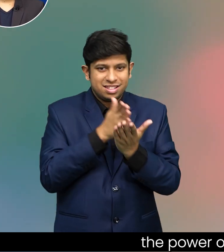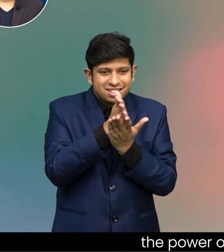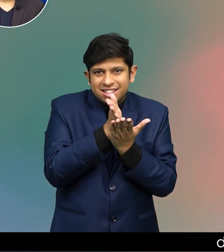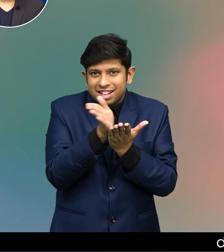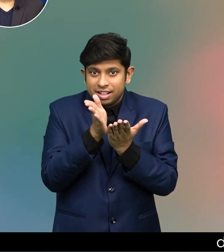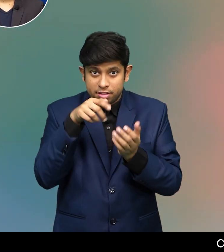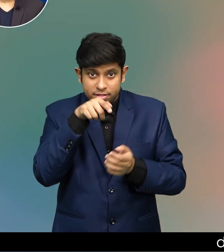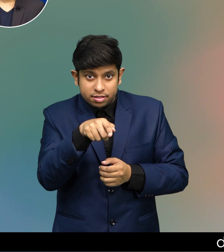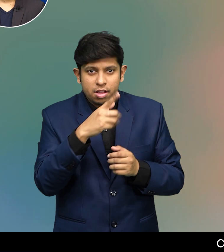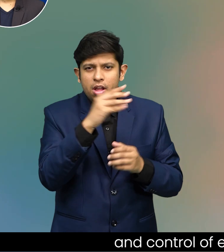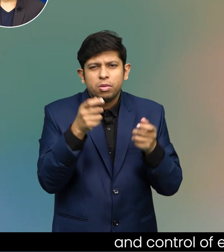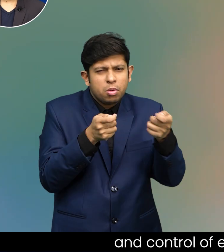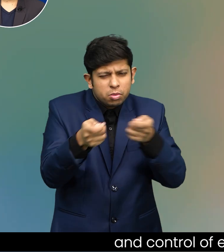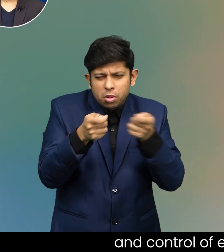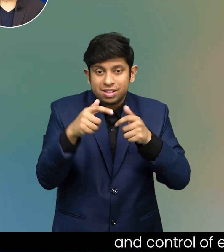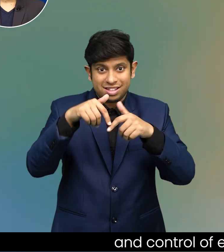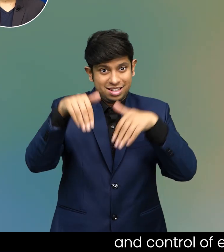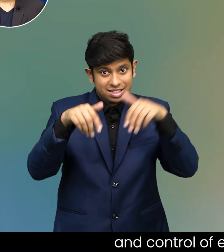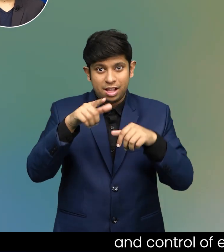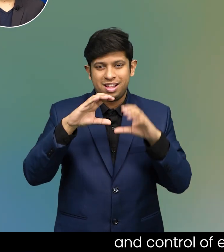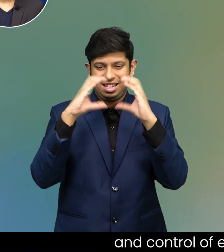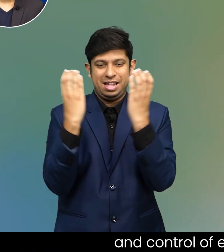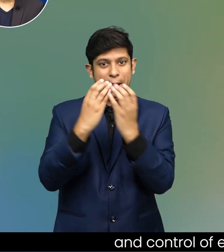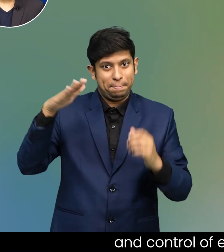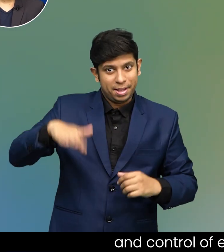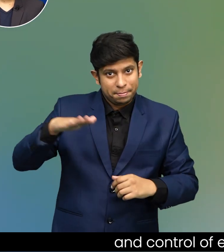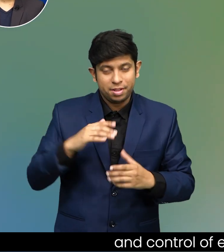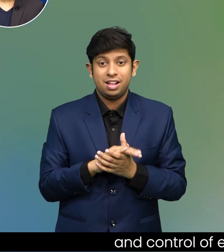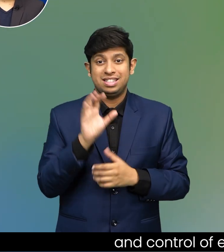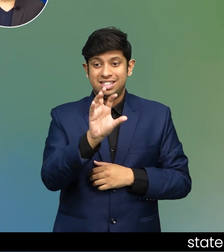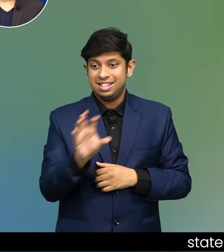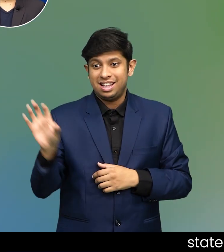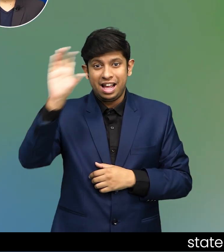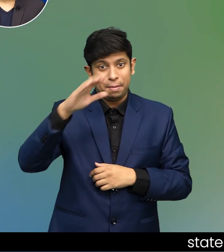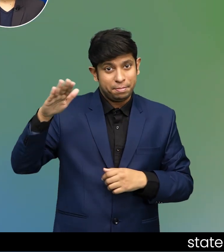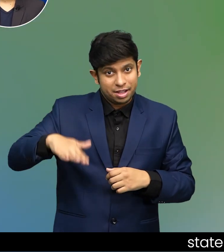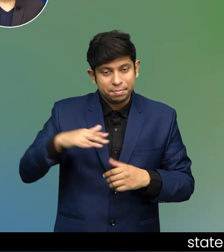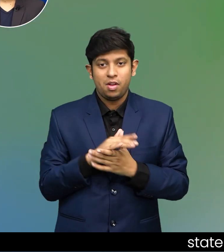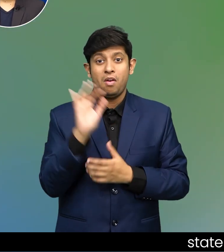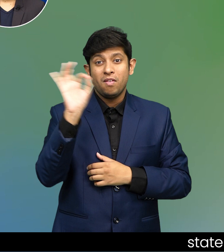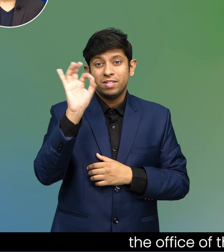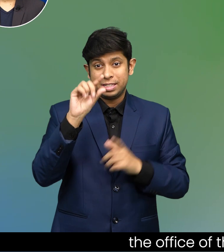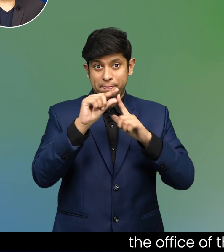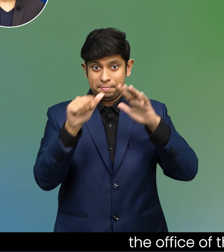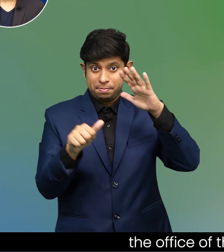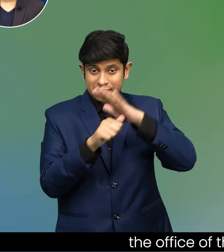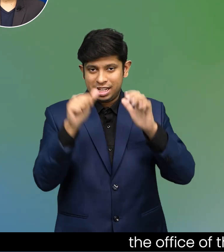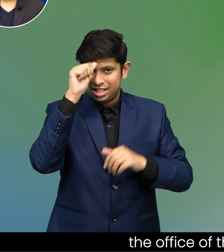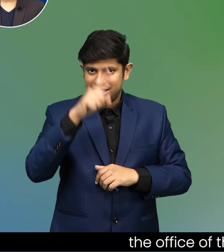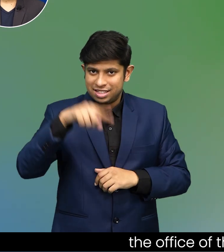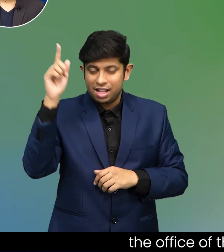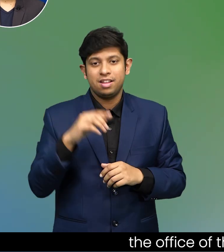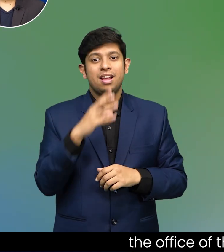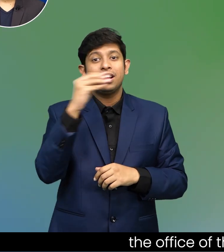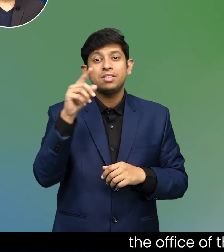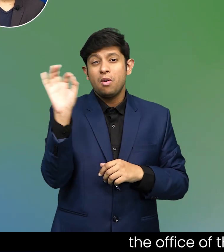superintendence, direction and control of elections to Parliament, state legislatures, the office of the President